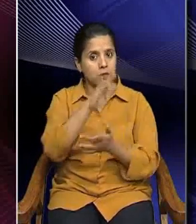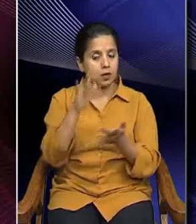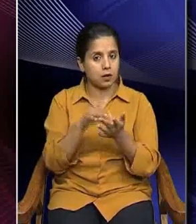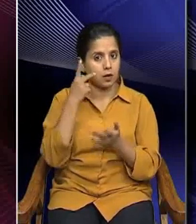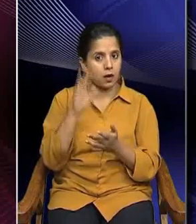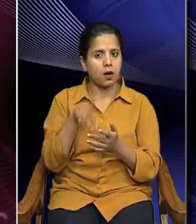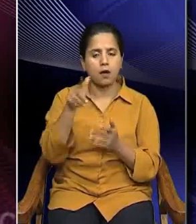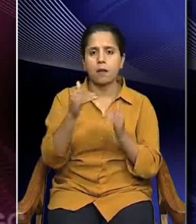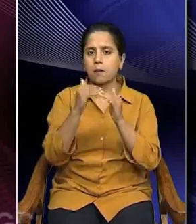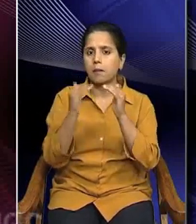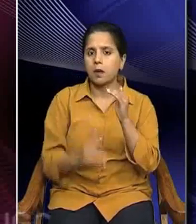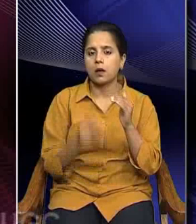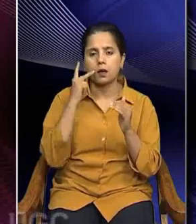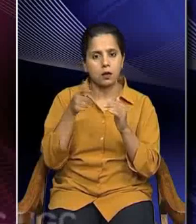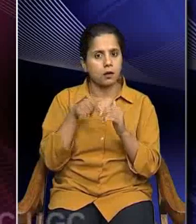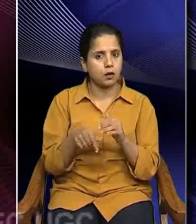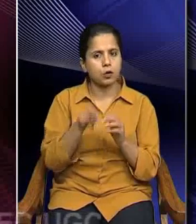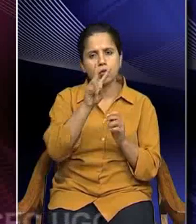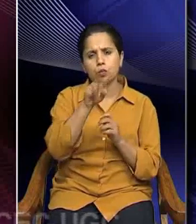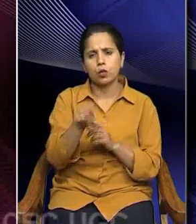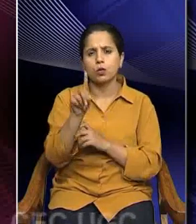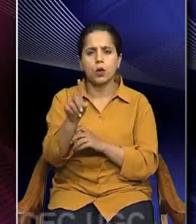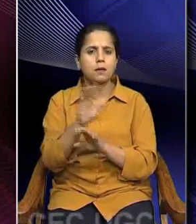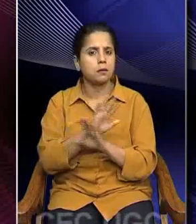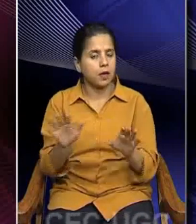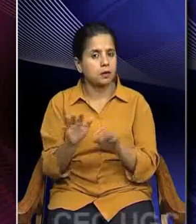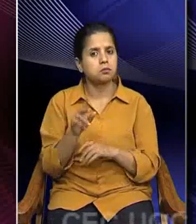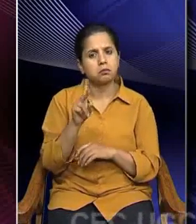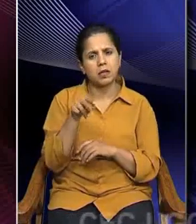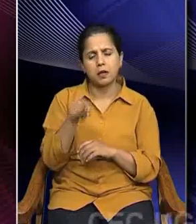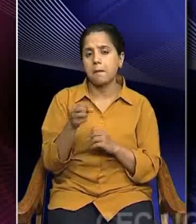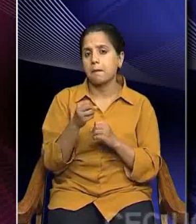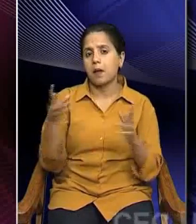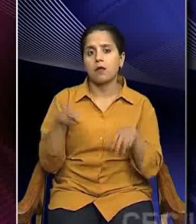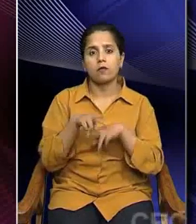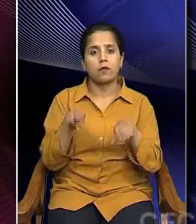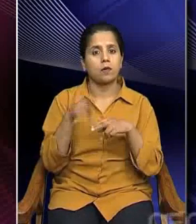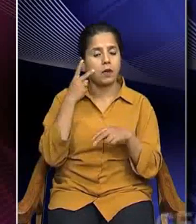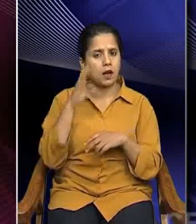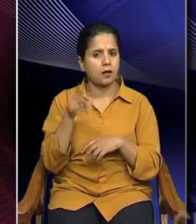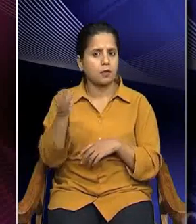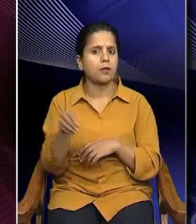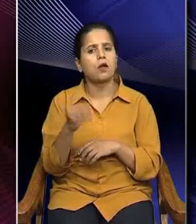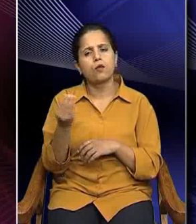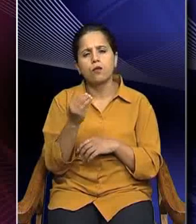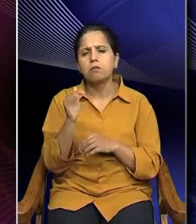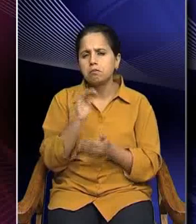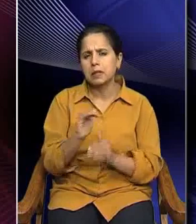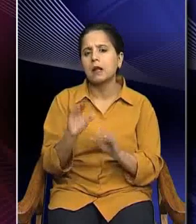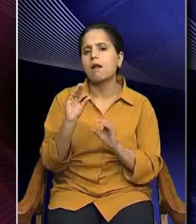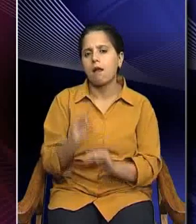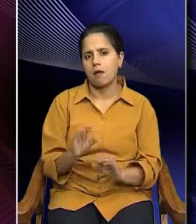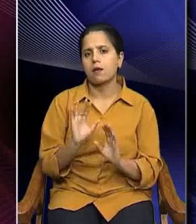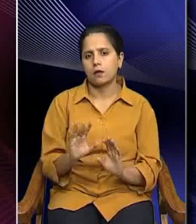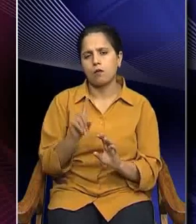a below replacement fertility of 2.1, which means that most individual and parents have fewer children. So if you look